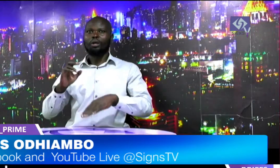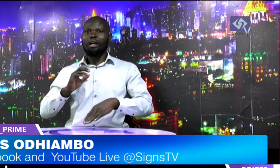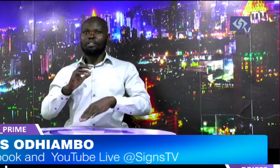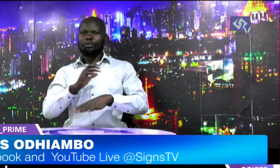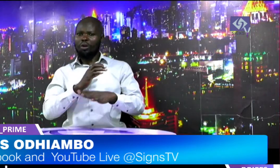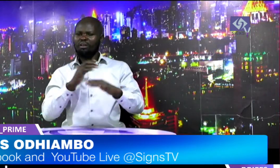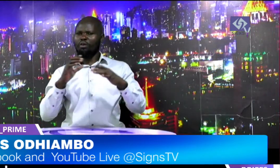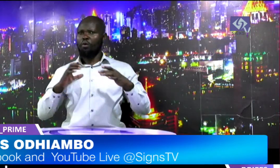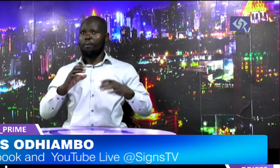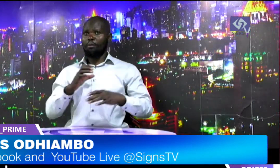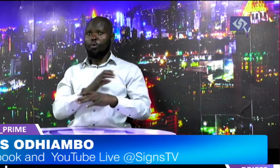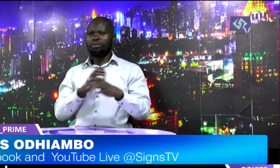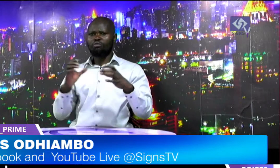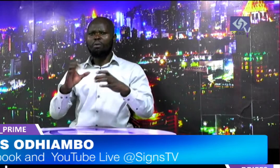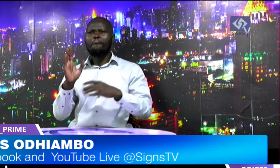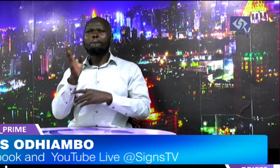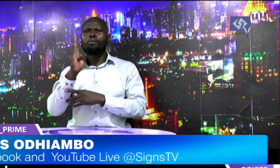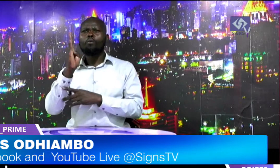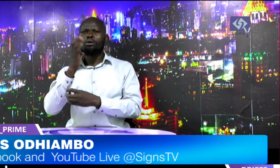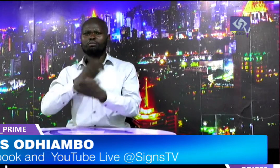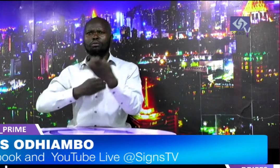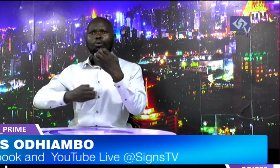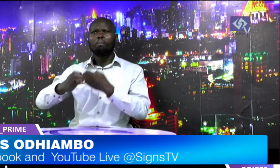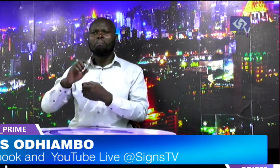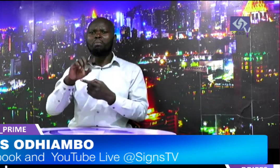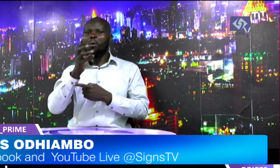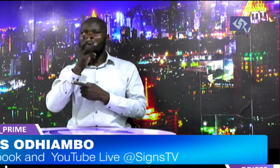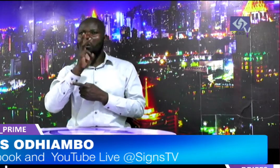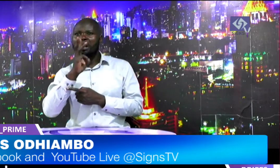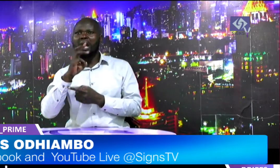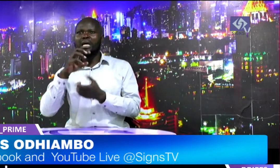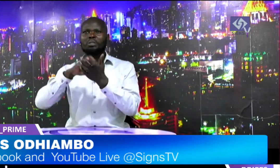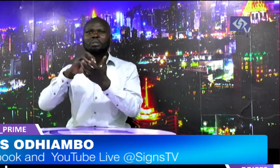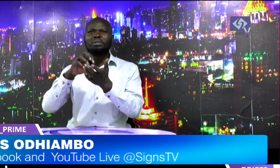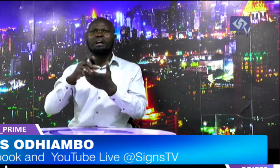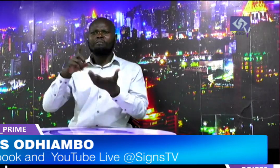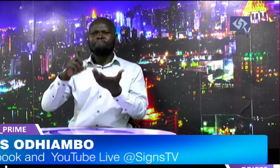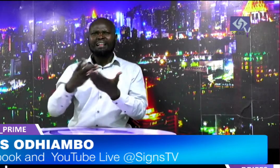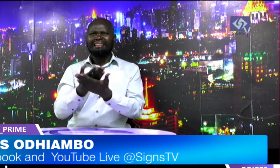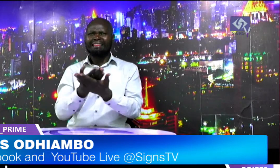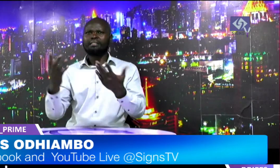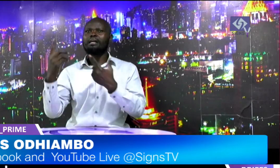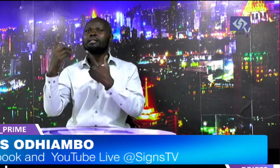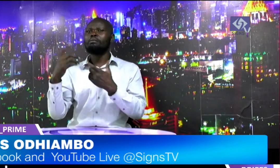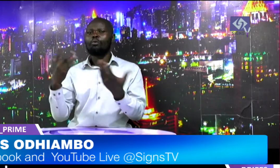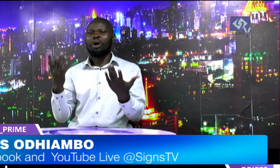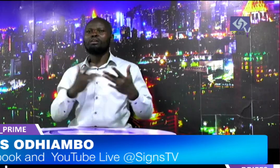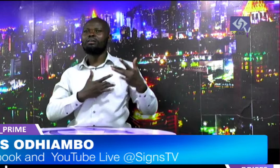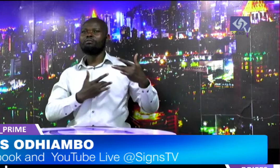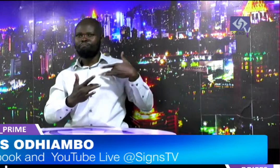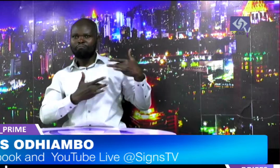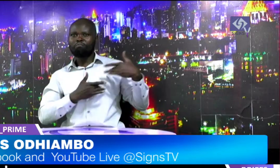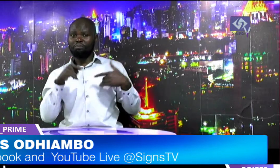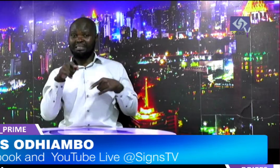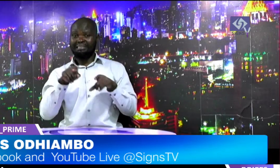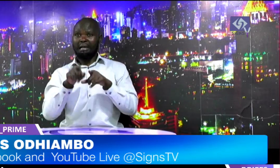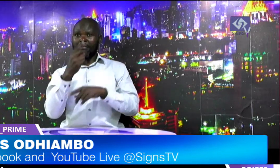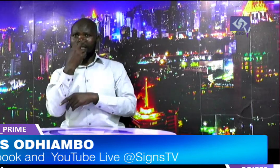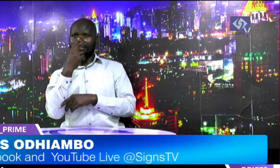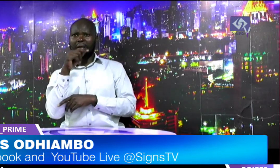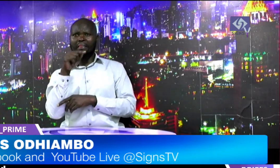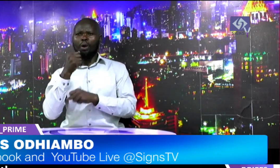News item. The National Assembly Committee on Blue Economy, Water and Sanitation has expressed